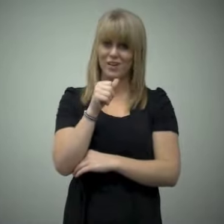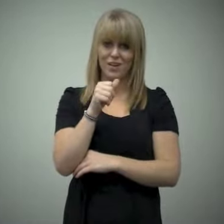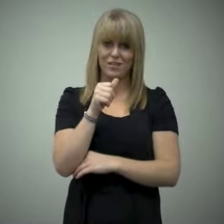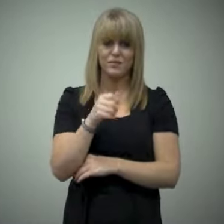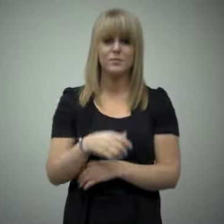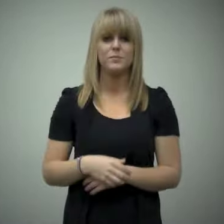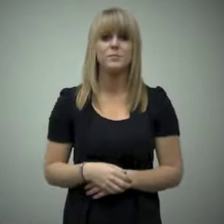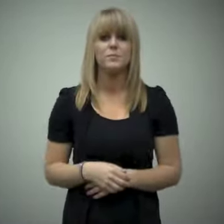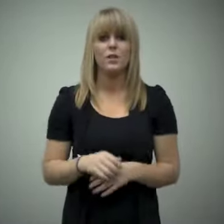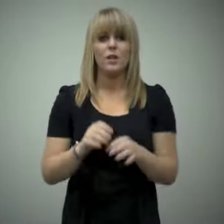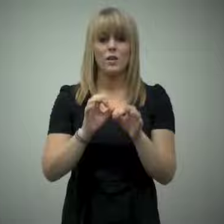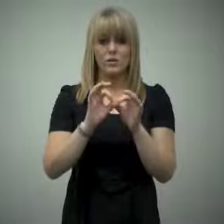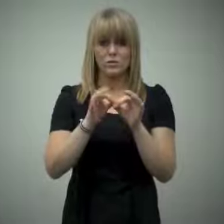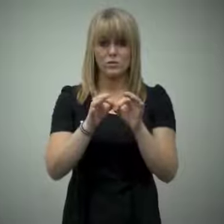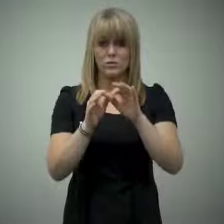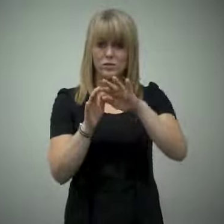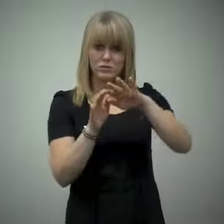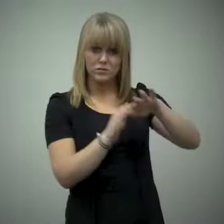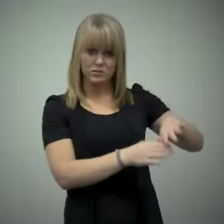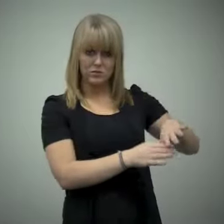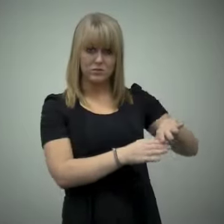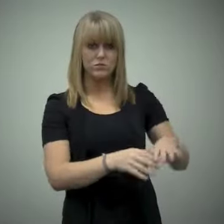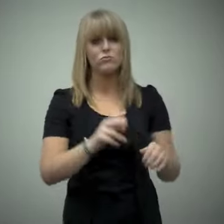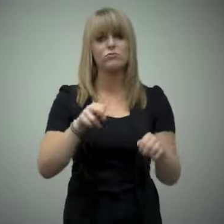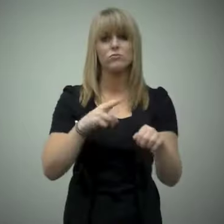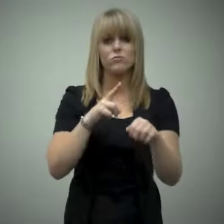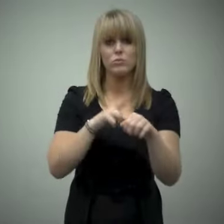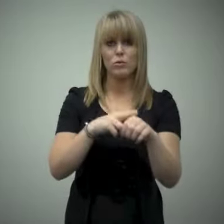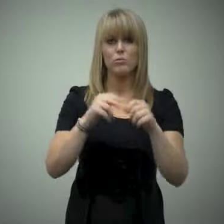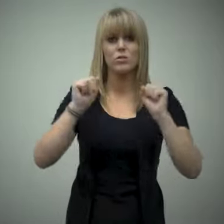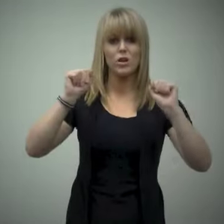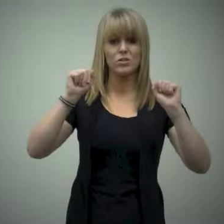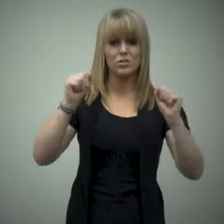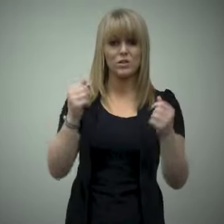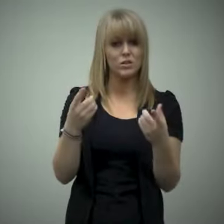Lack of regular exercise, not including interpreting work.